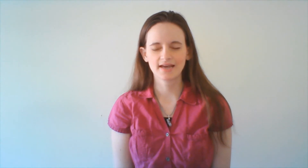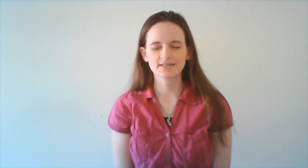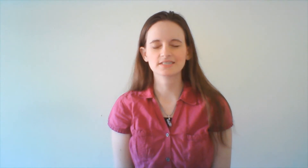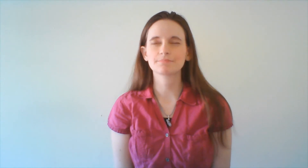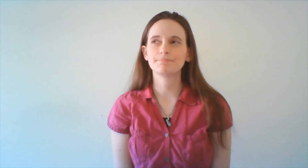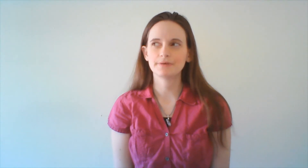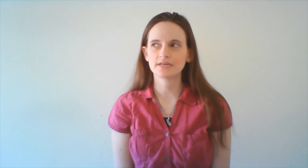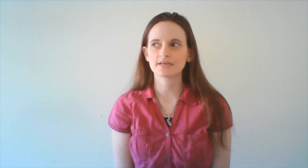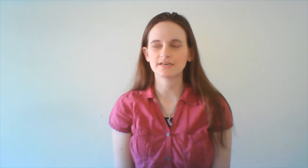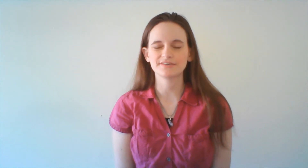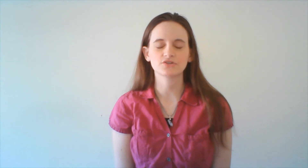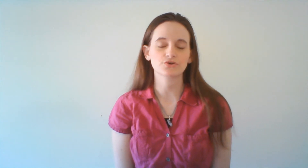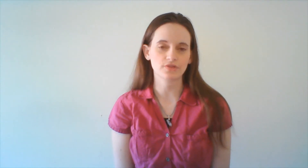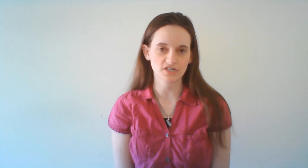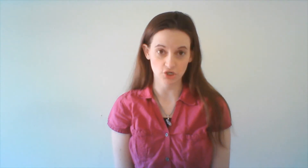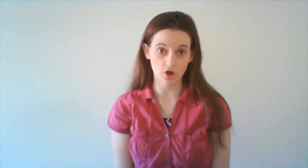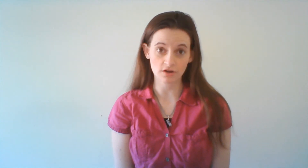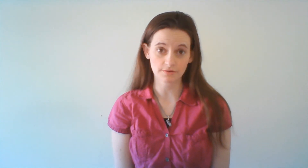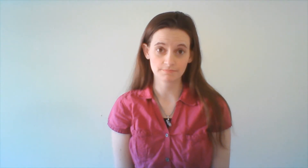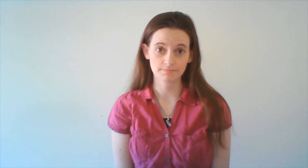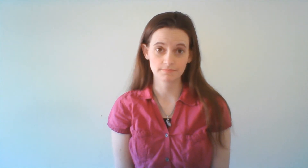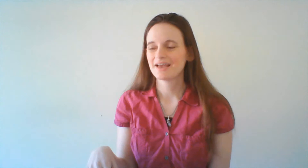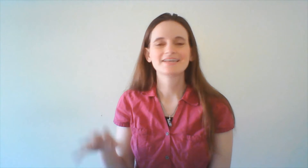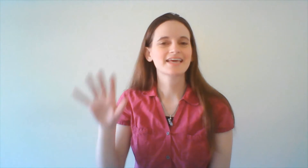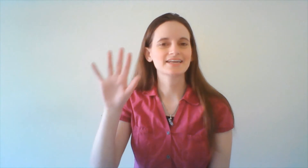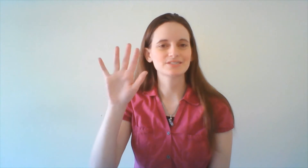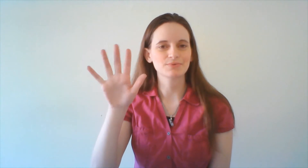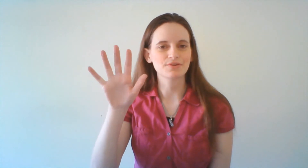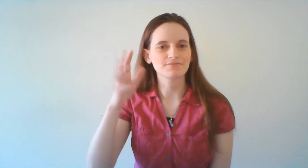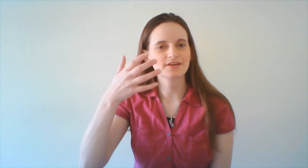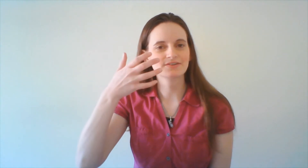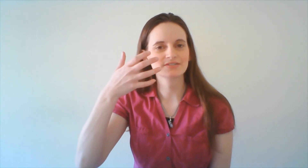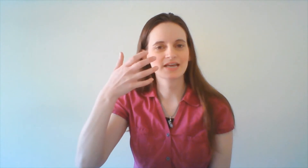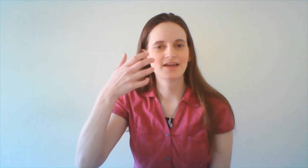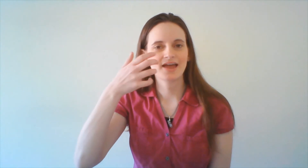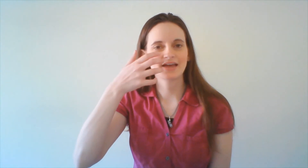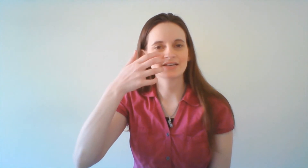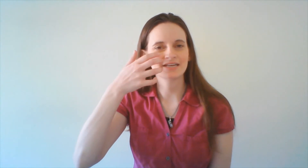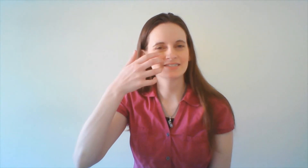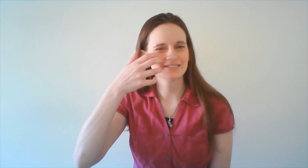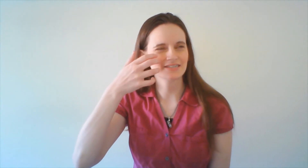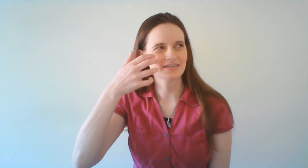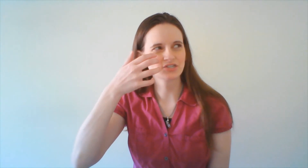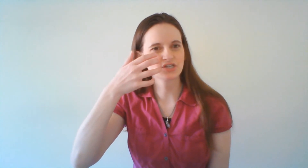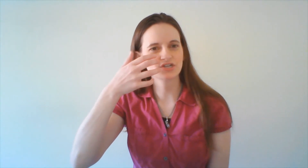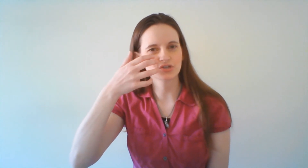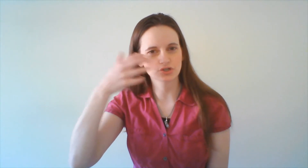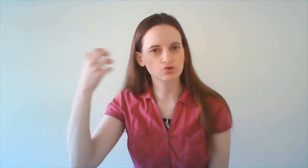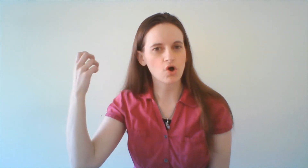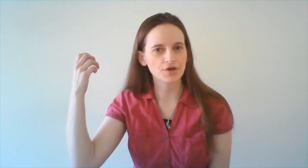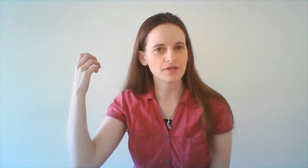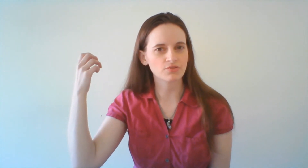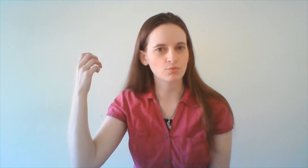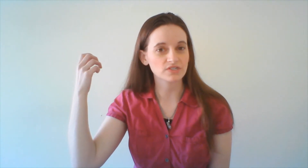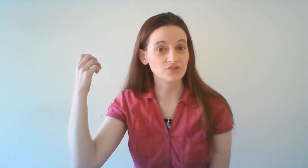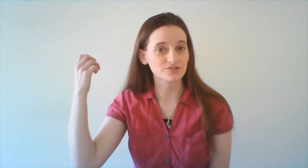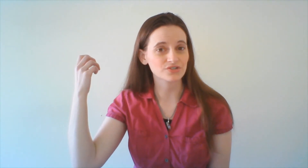Cat is a bit easier than dog. Cat is with your fingers, and it's essentially you're drawing the whiskers